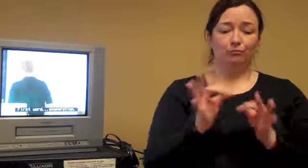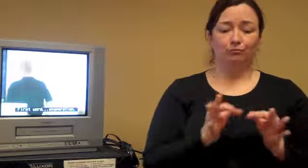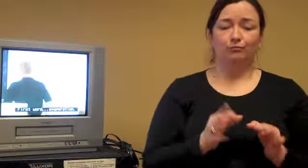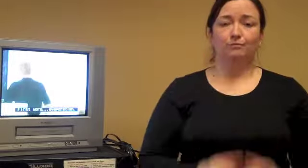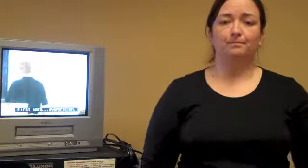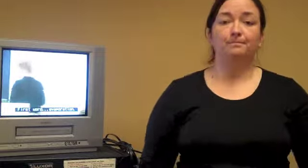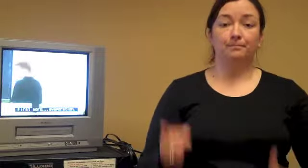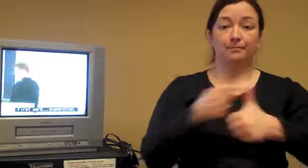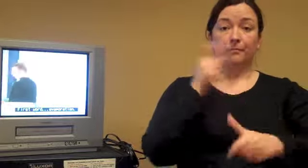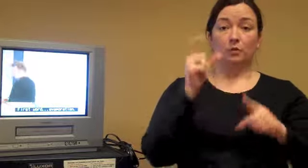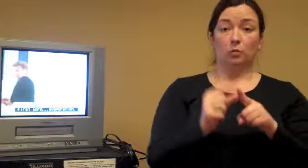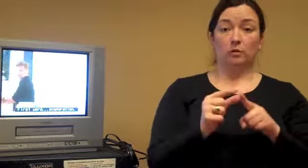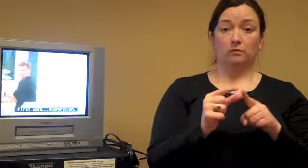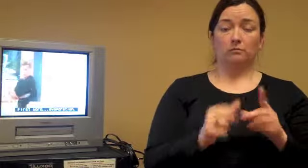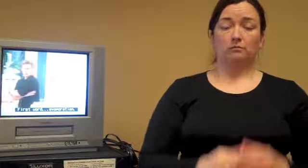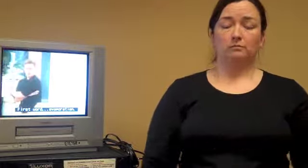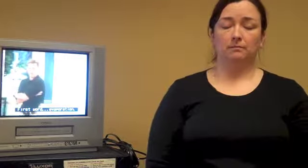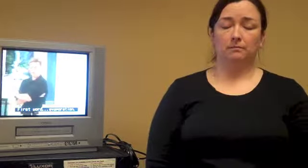First word,